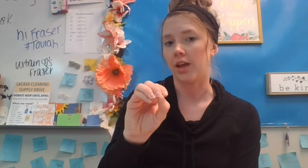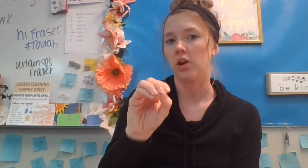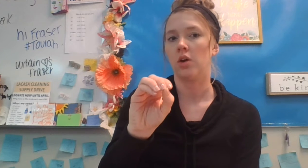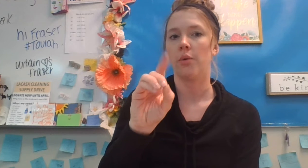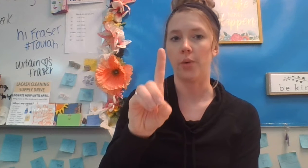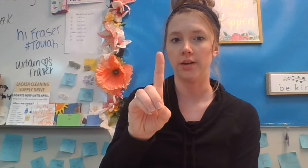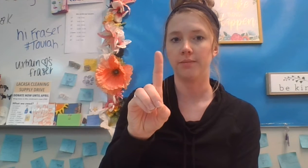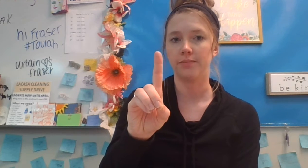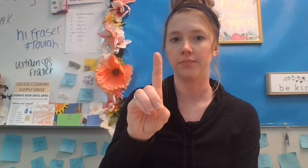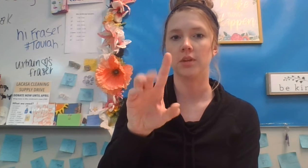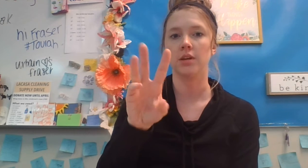601,